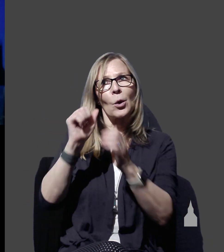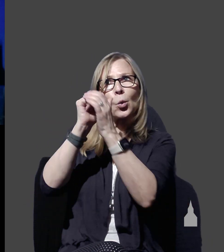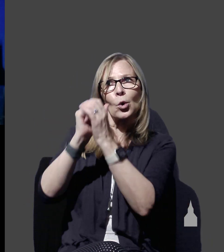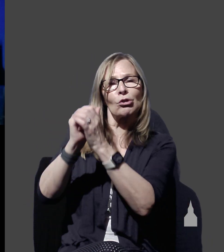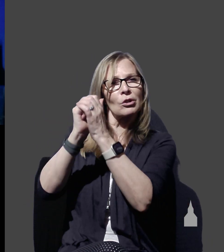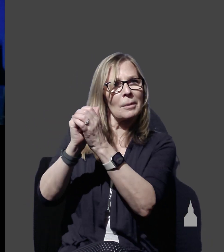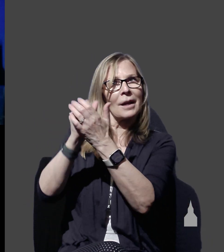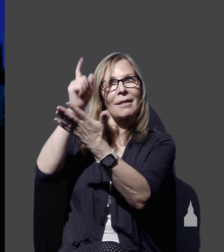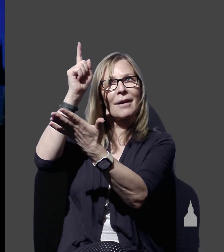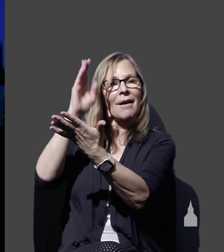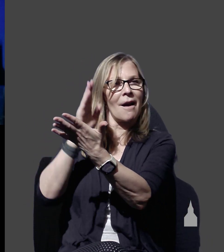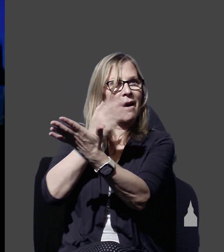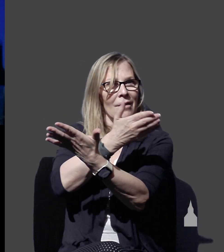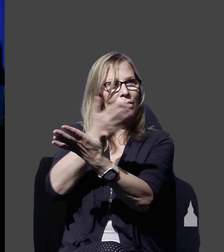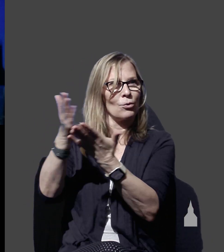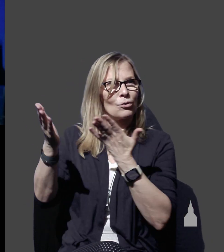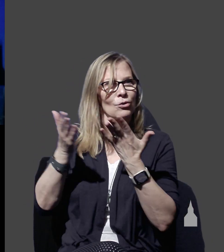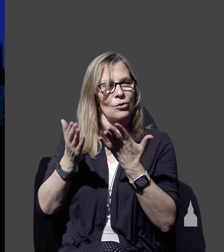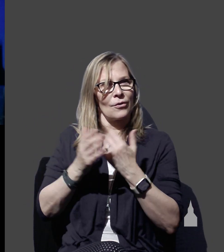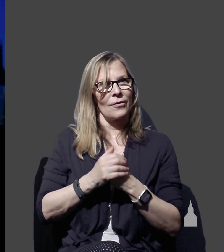serve.